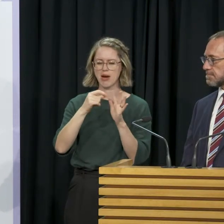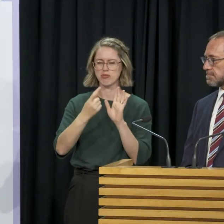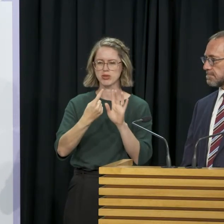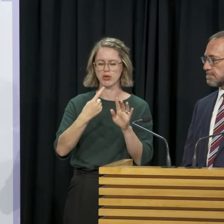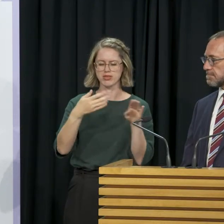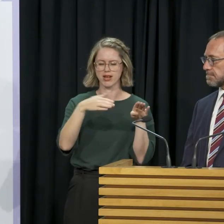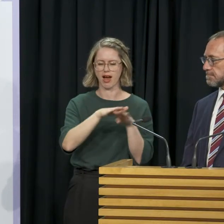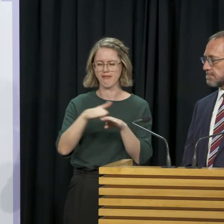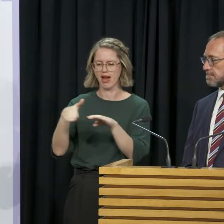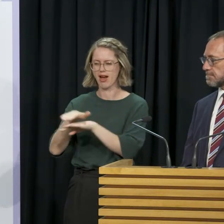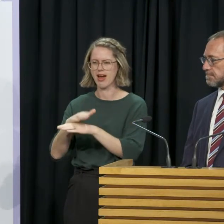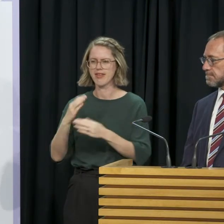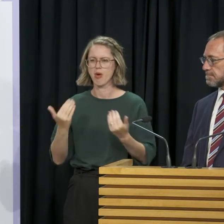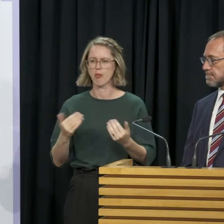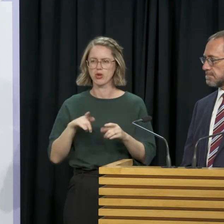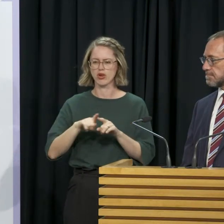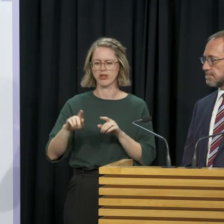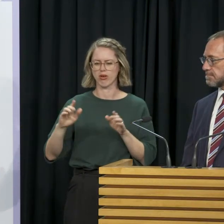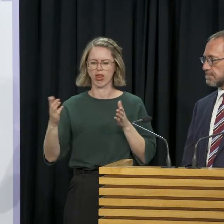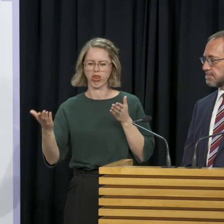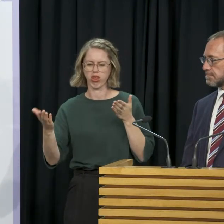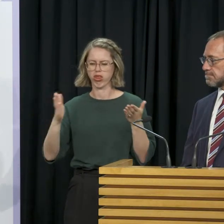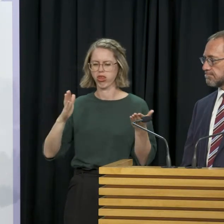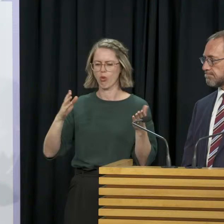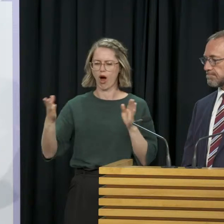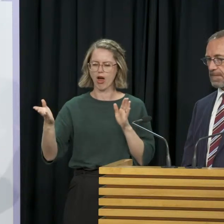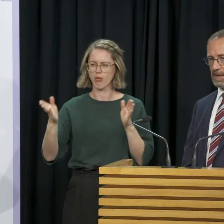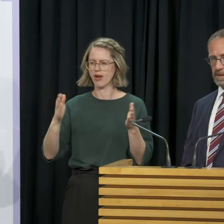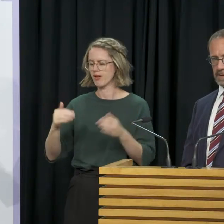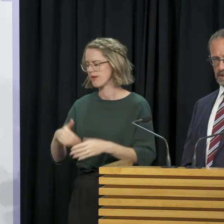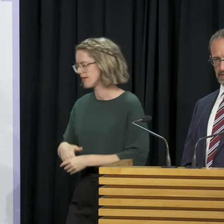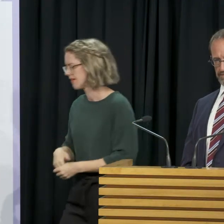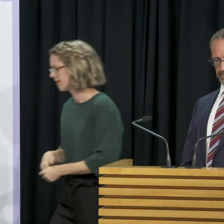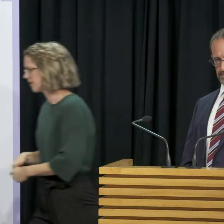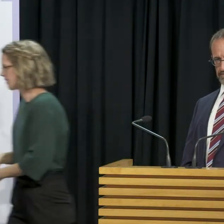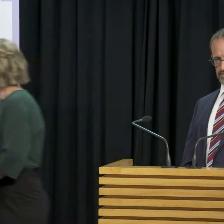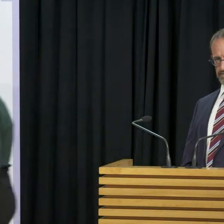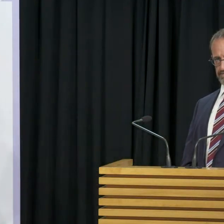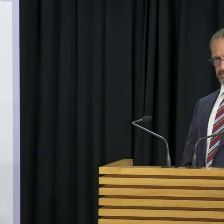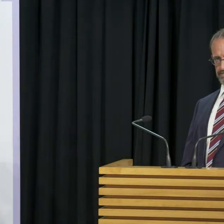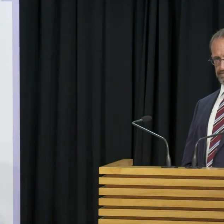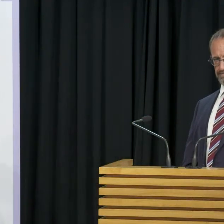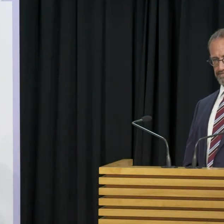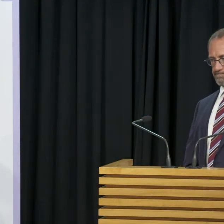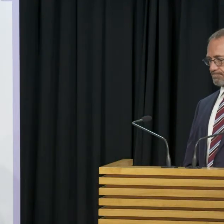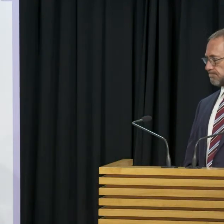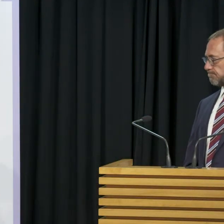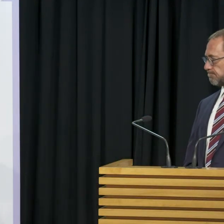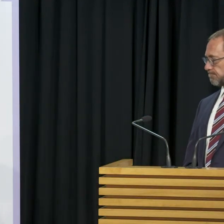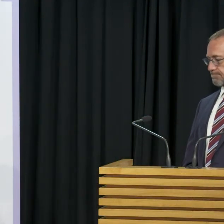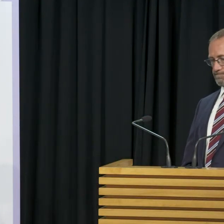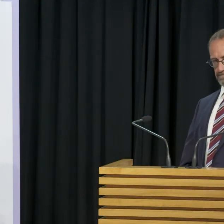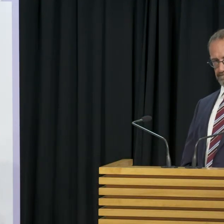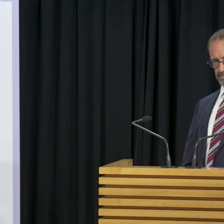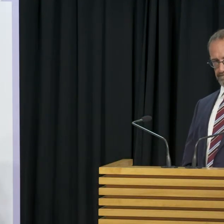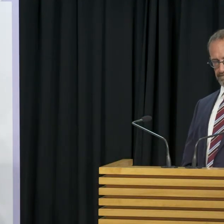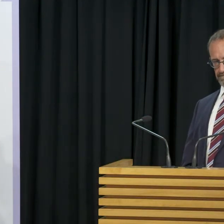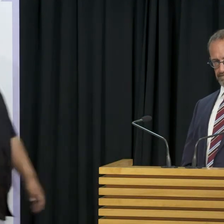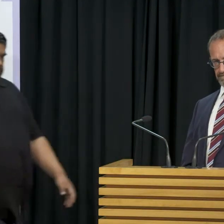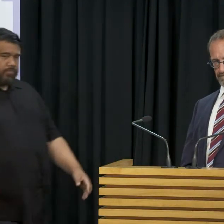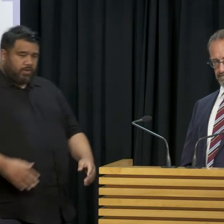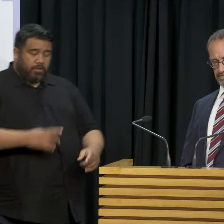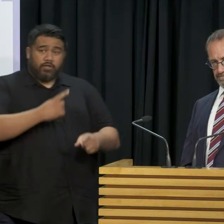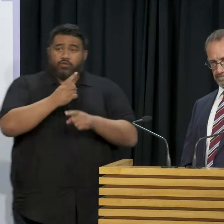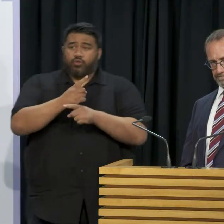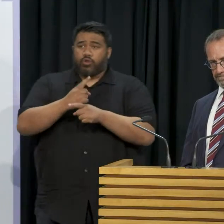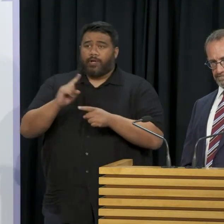than at the moment where we're seen to be trading one off against the other. On that population growth, if that's going to cause us to